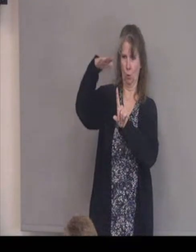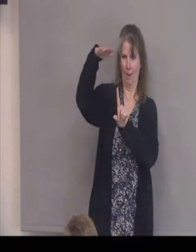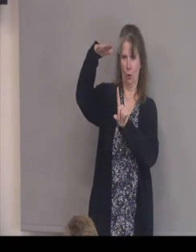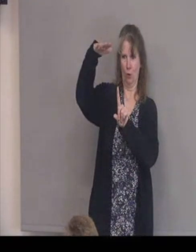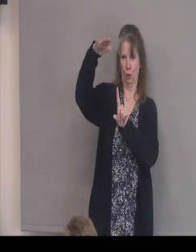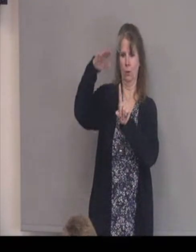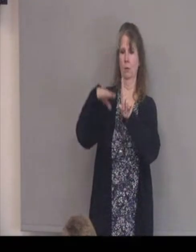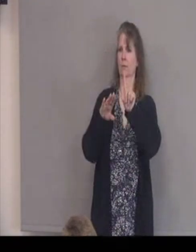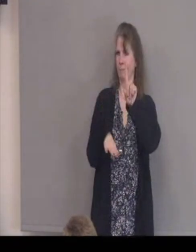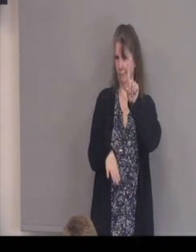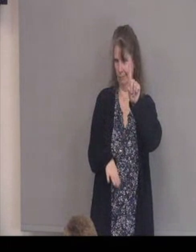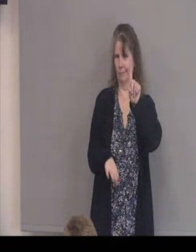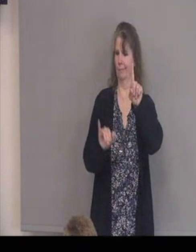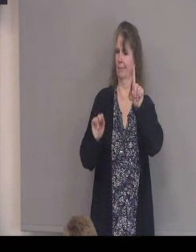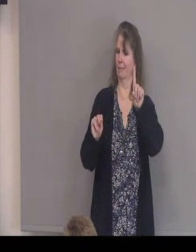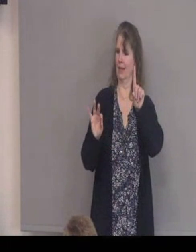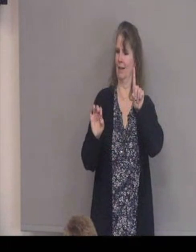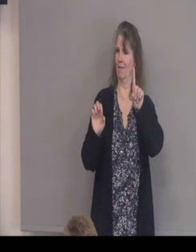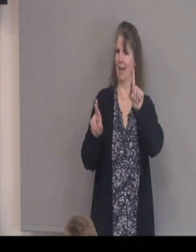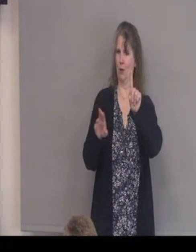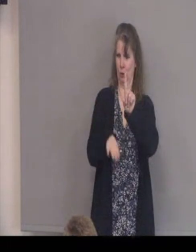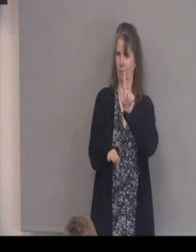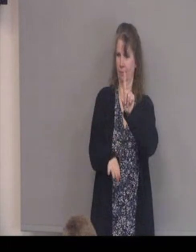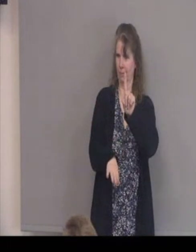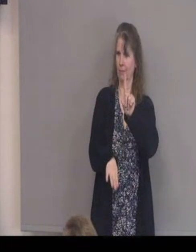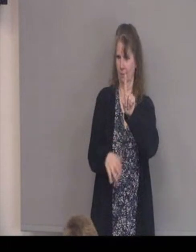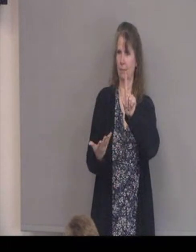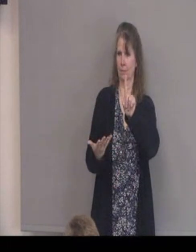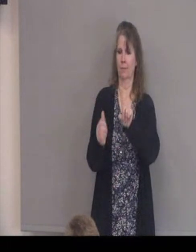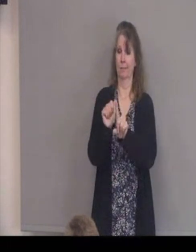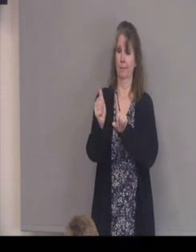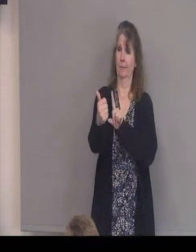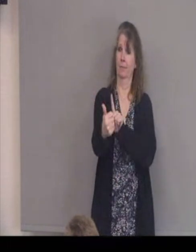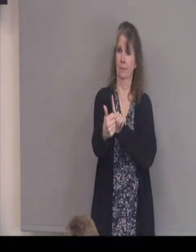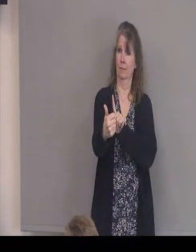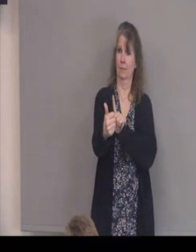Superior means above, right? And then below is inferior.